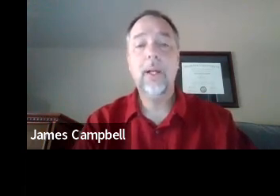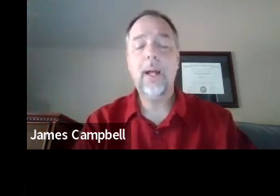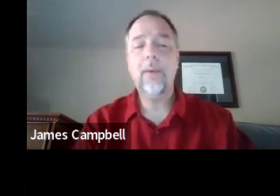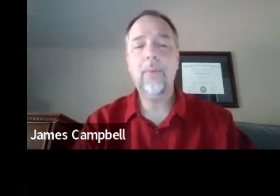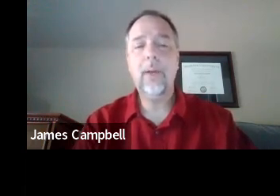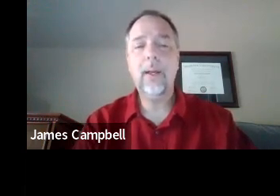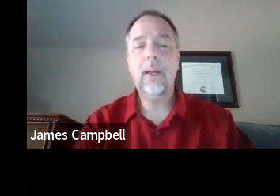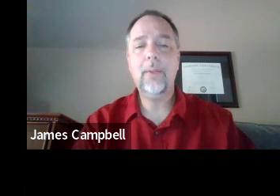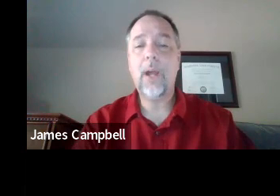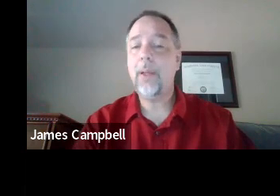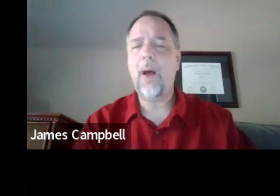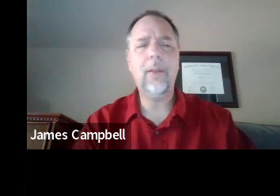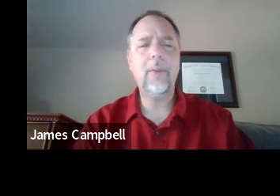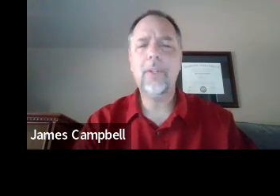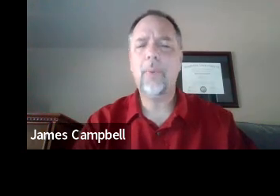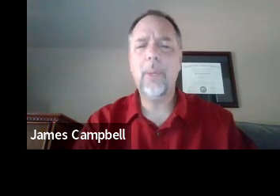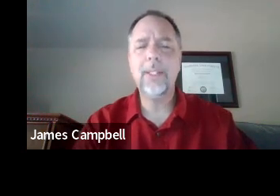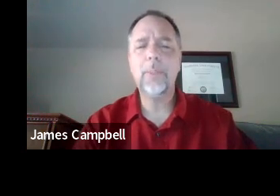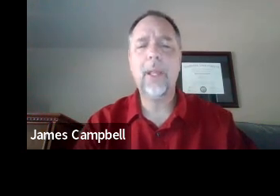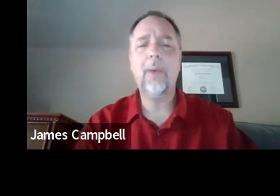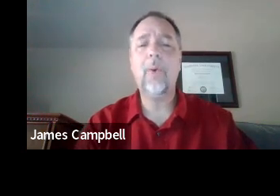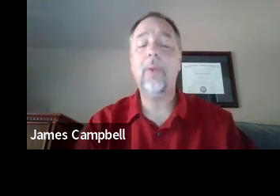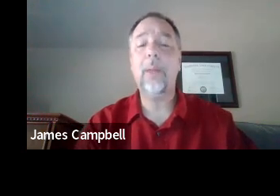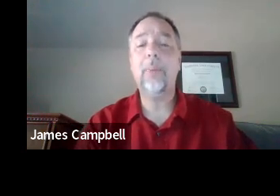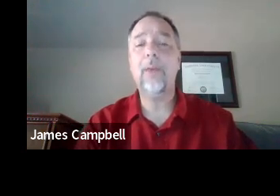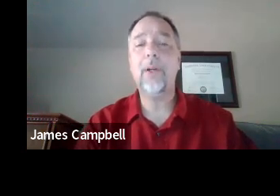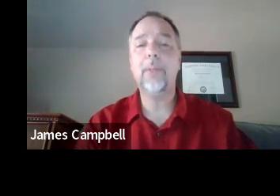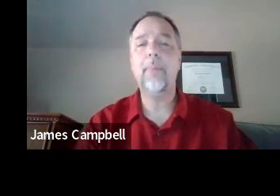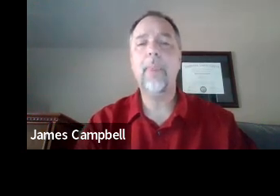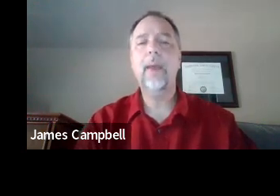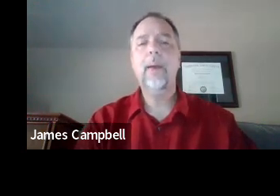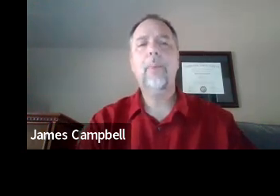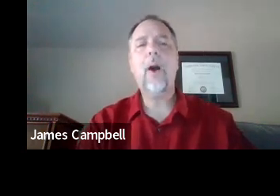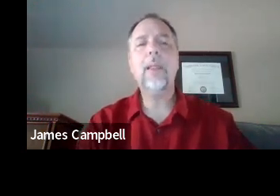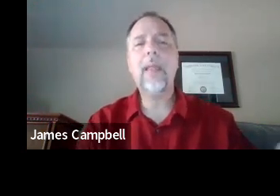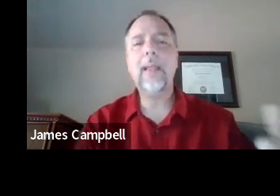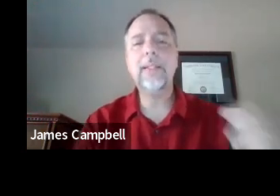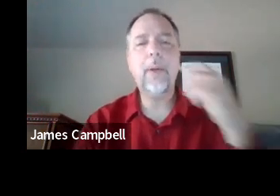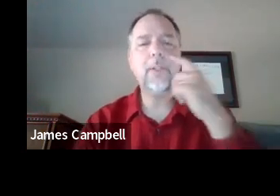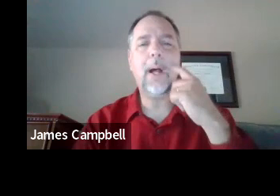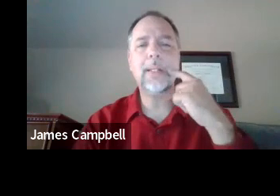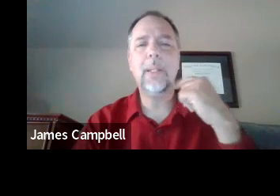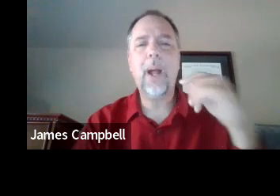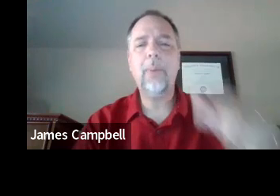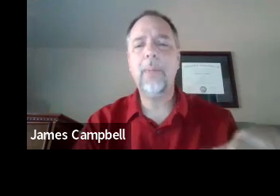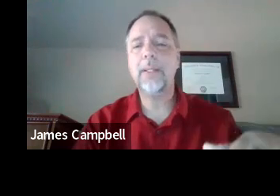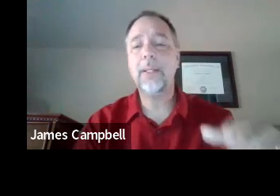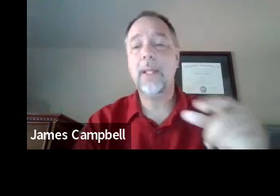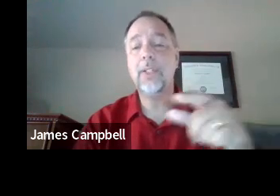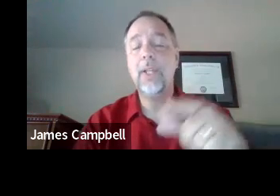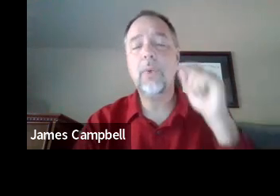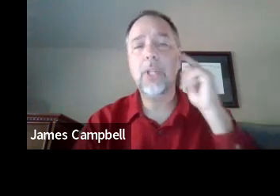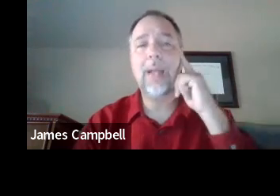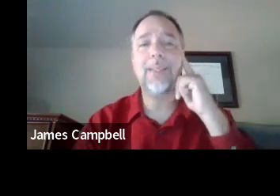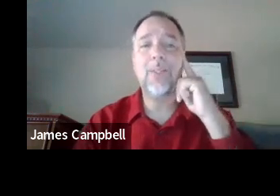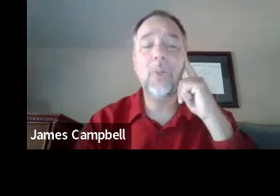intergenerational trauma. All of those different pieces play a role and they play a function. But all of that is the puzzle box. And the problem is